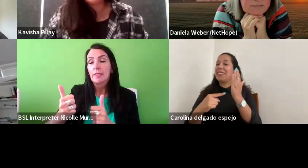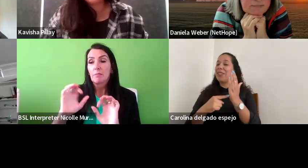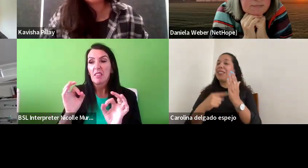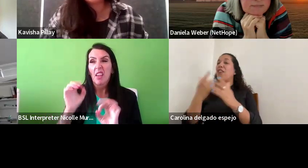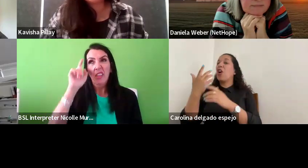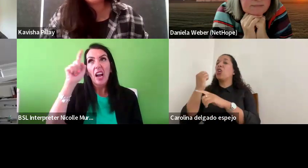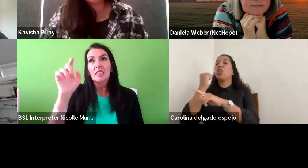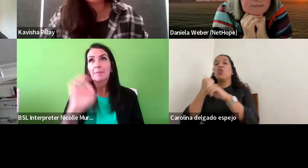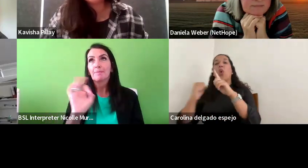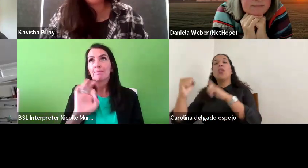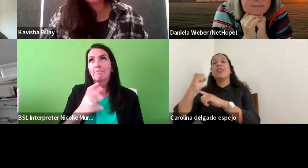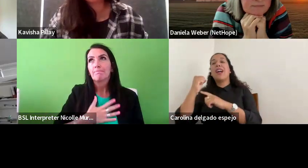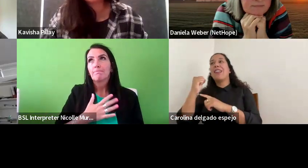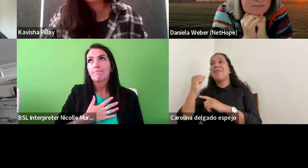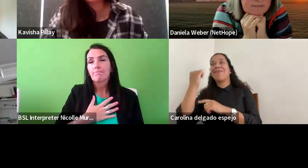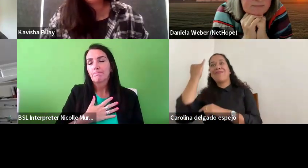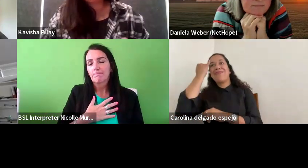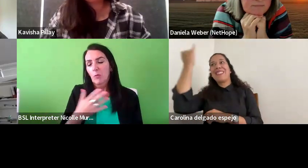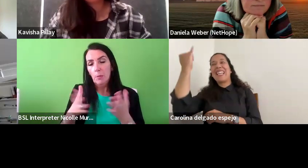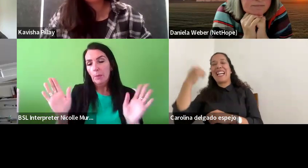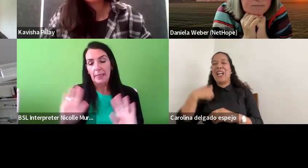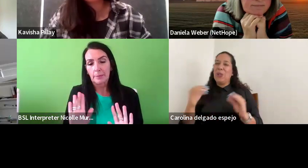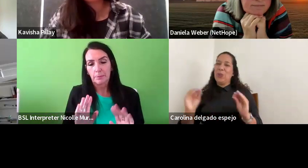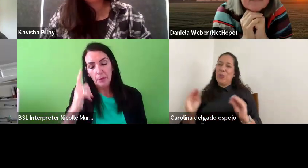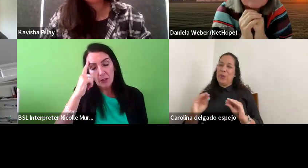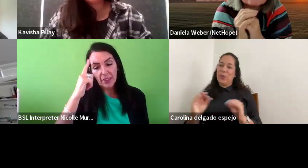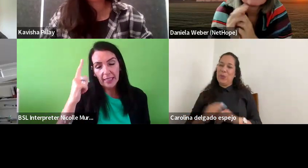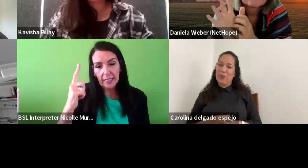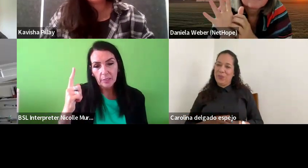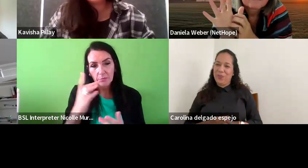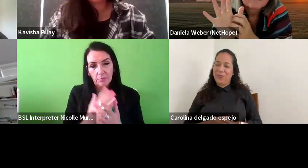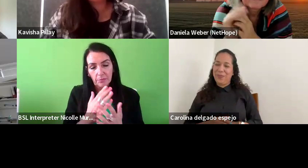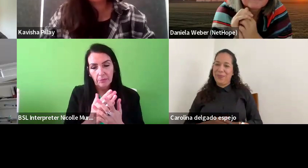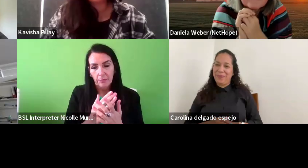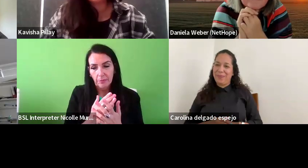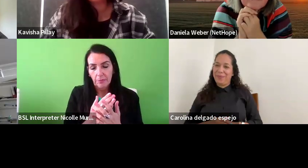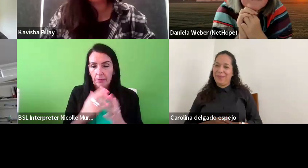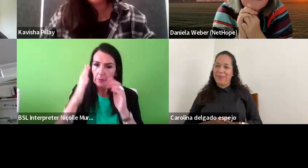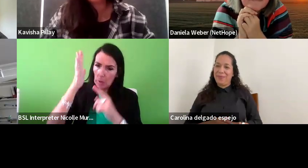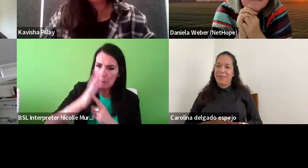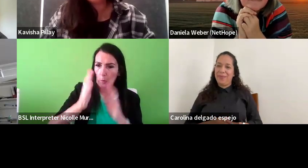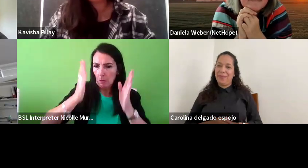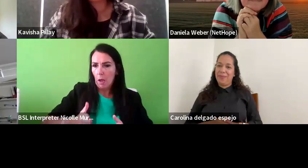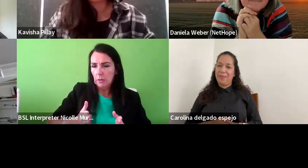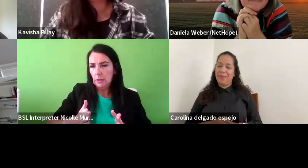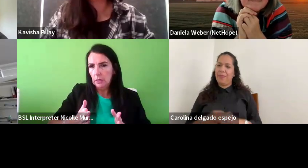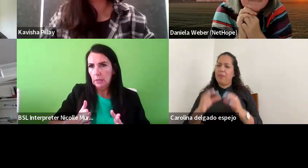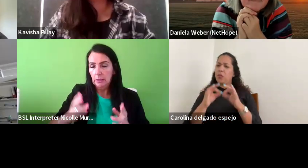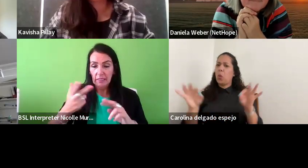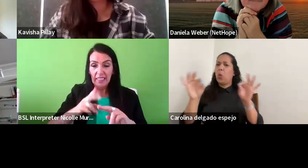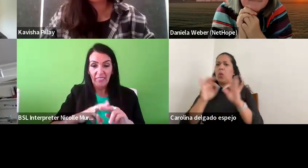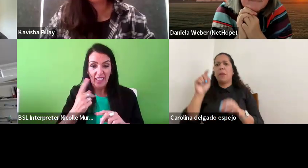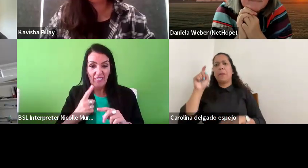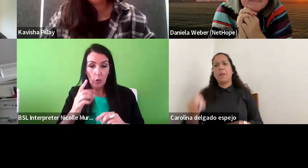to mind at this point. But I do think that it is a necessity. So even if you are